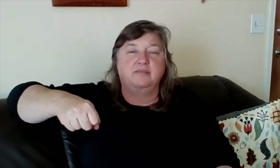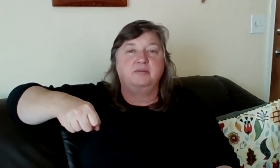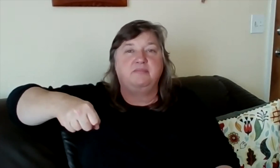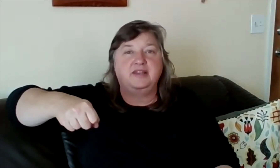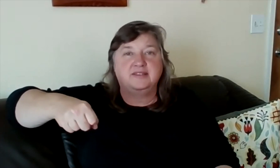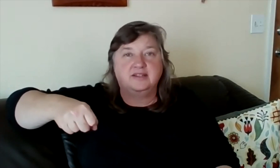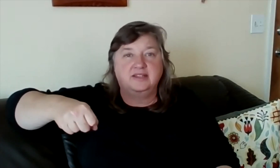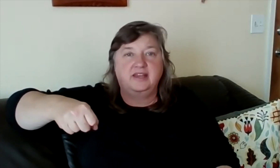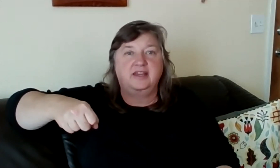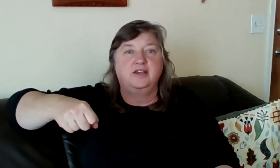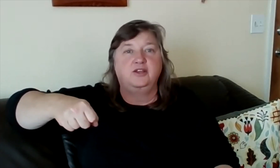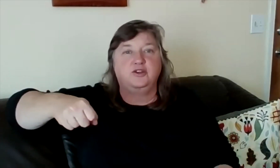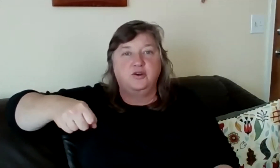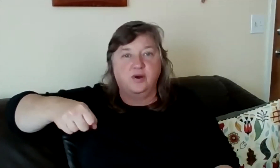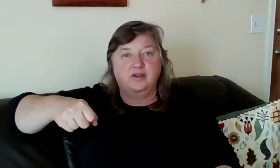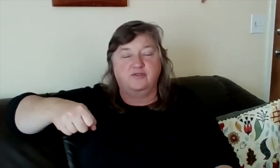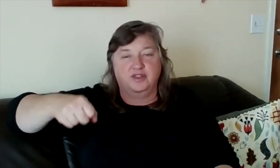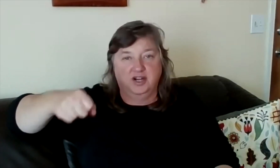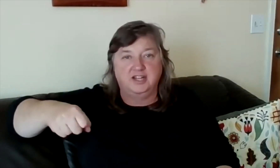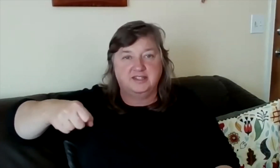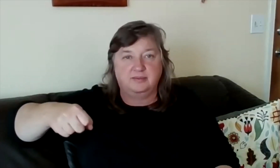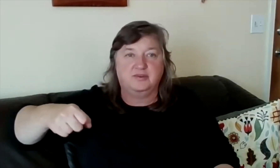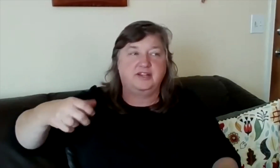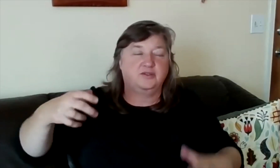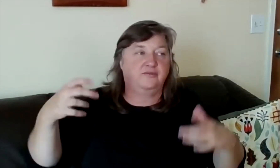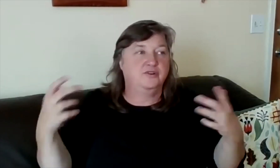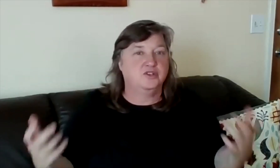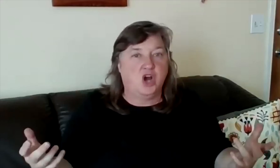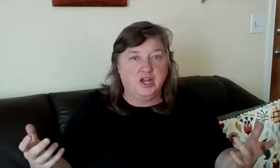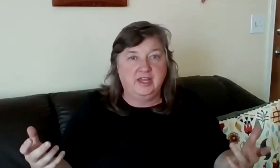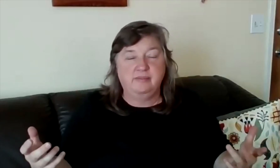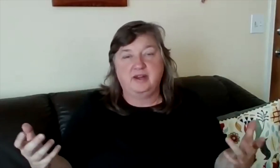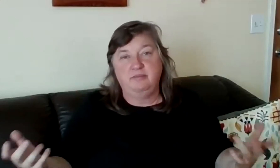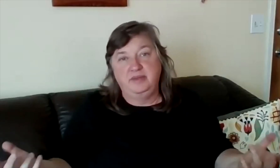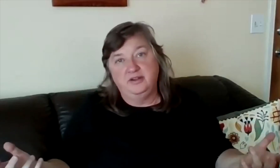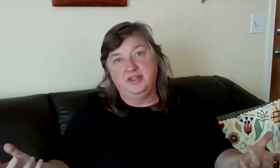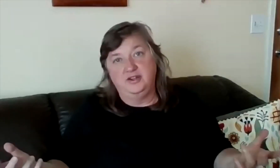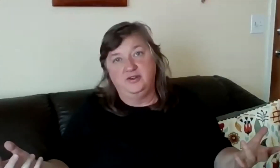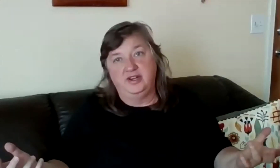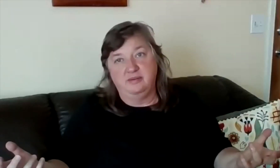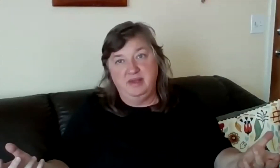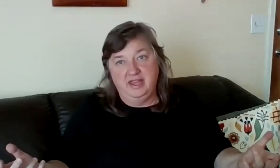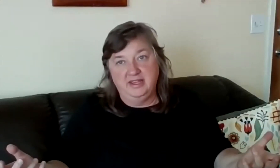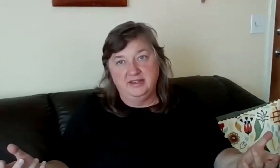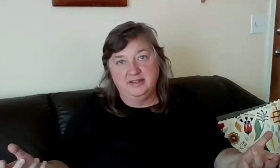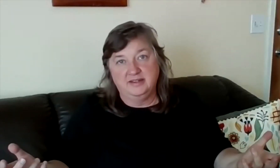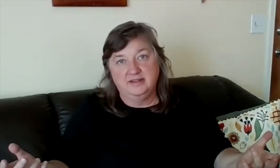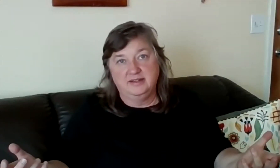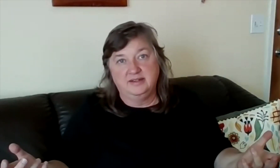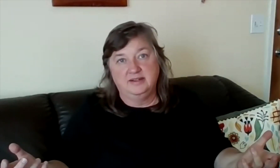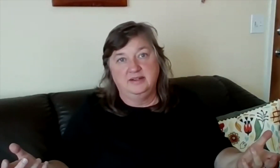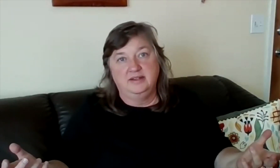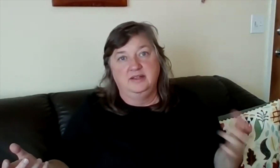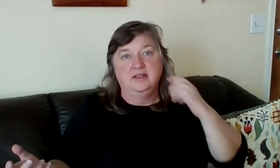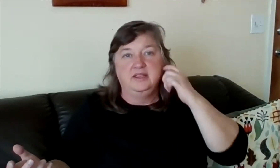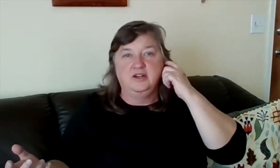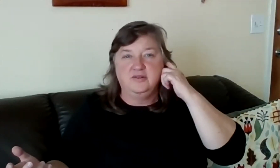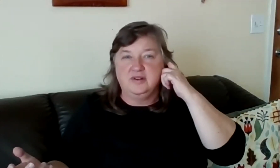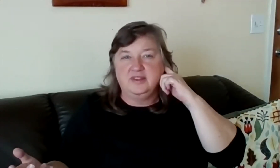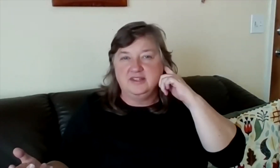But basically, you're going for the concept, right? So if you're talking about a meal that you're going to make, you know,